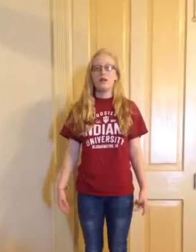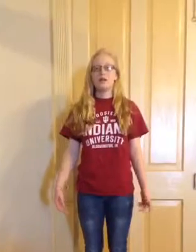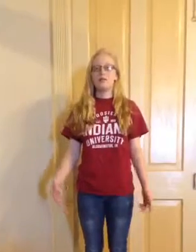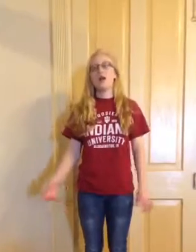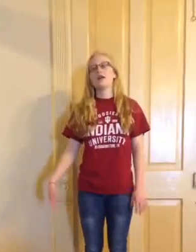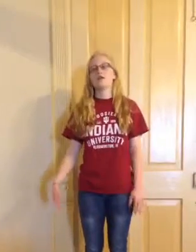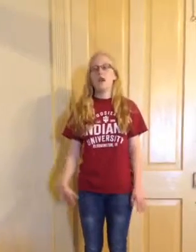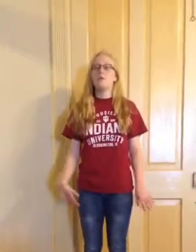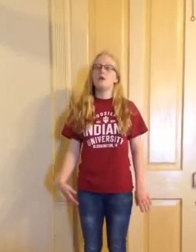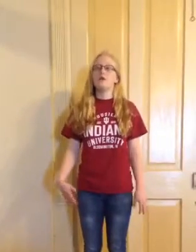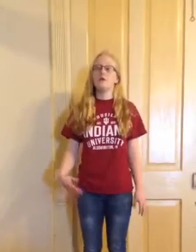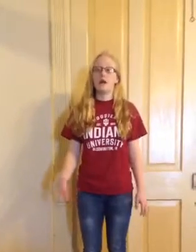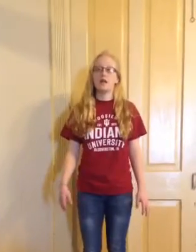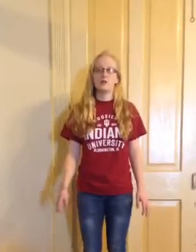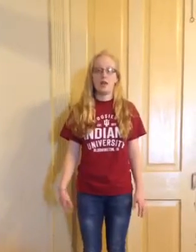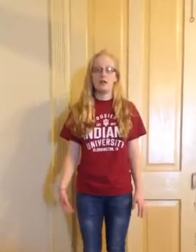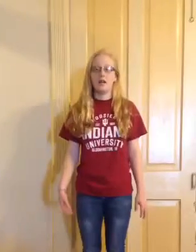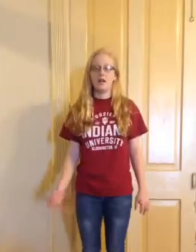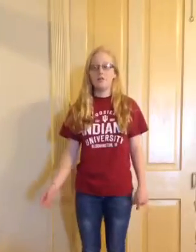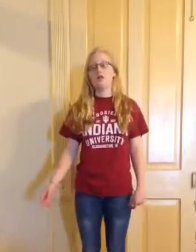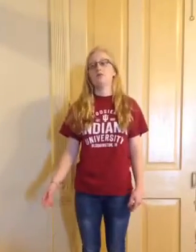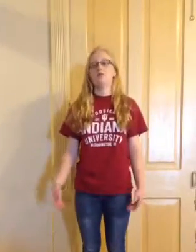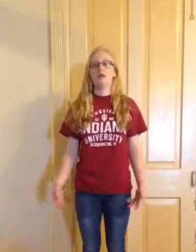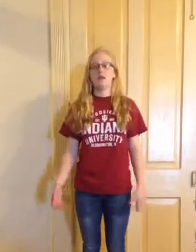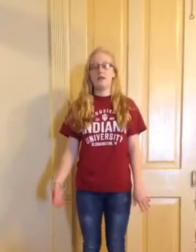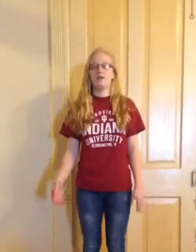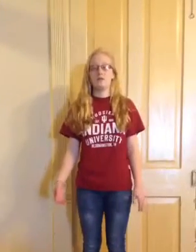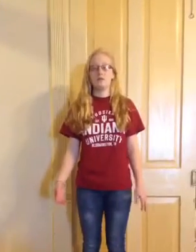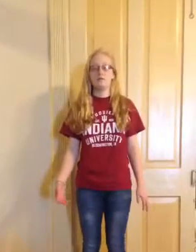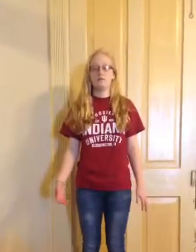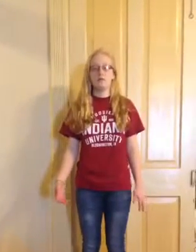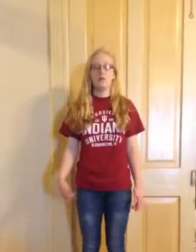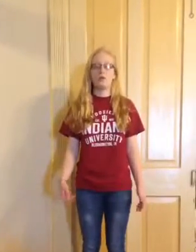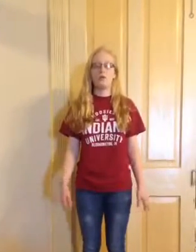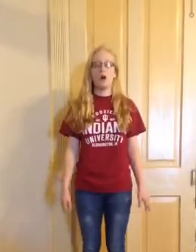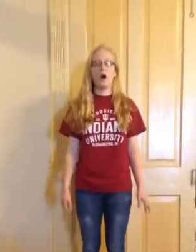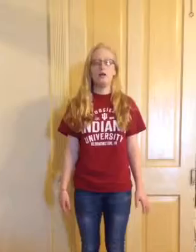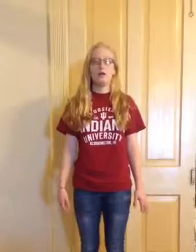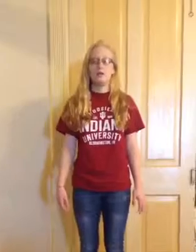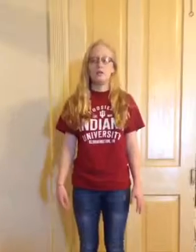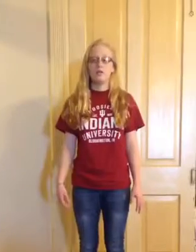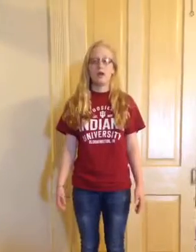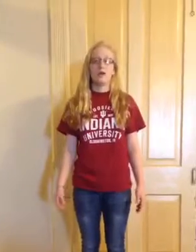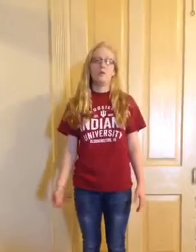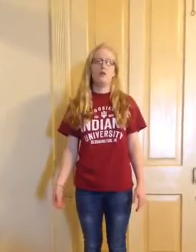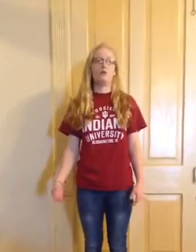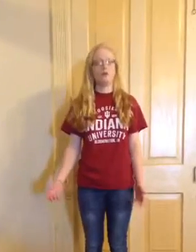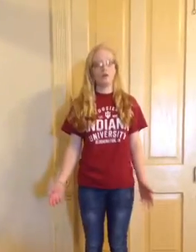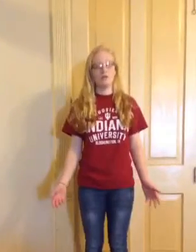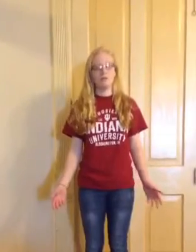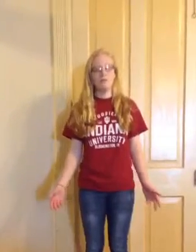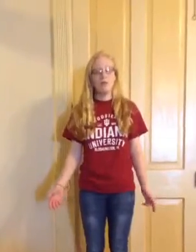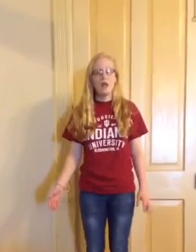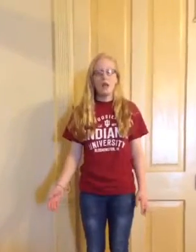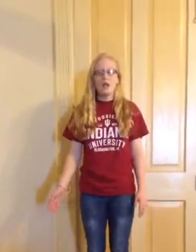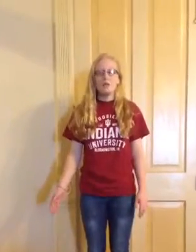this phrase can't be directly translated, so it doesn't correspond directly with the words.